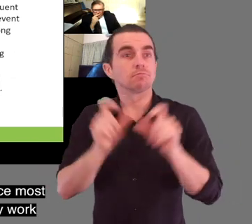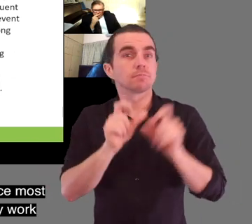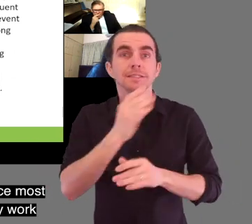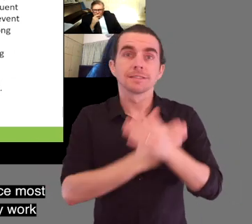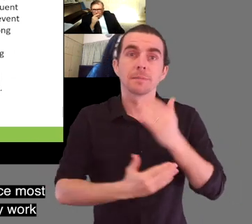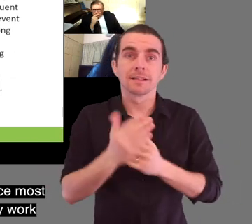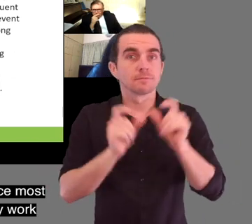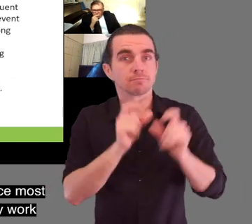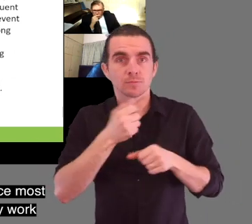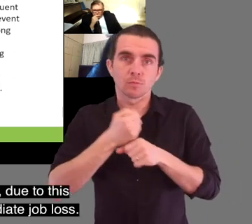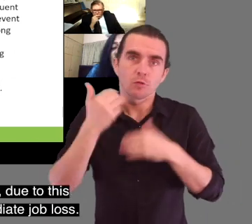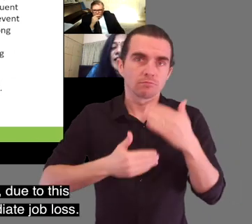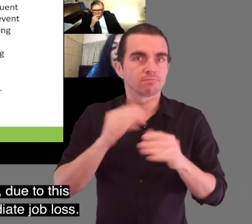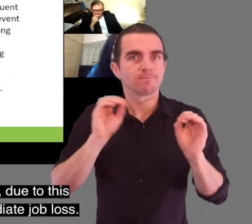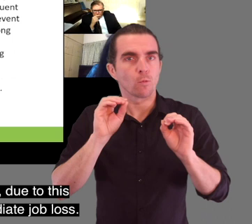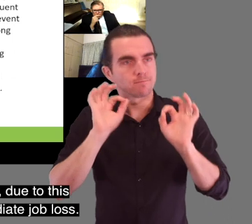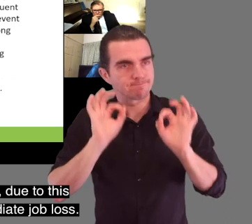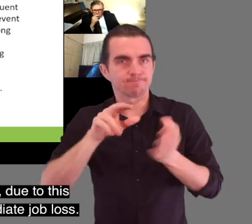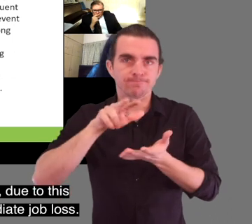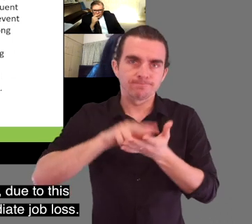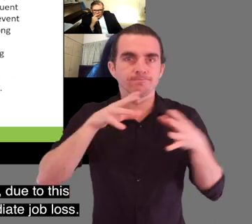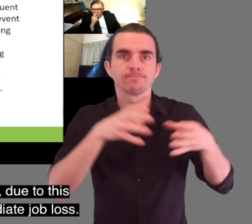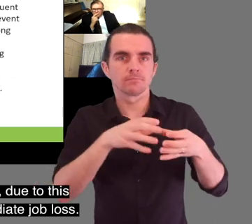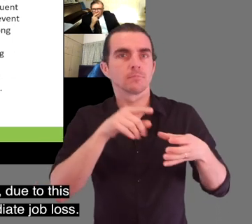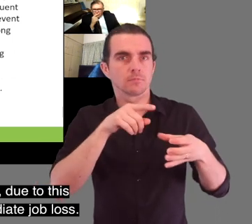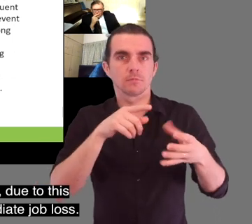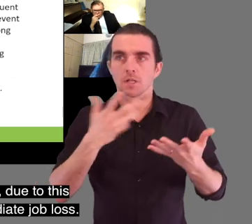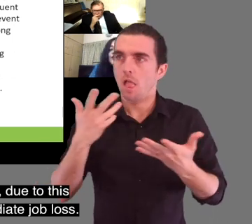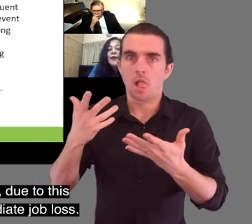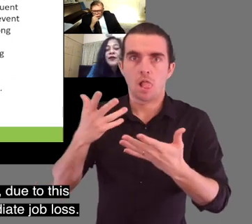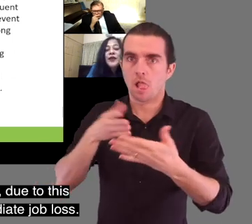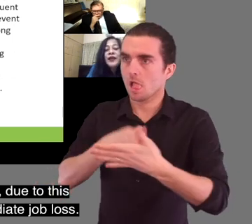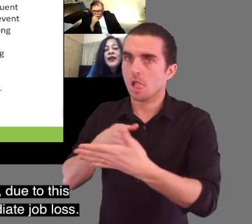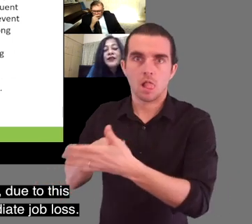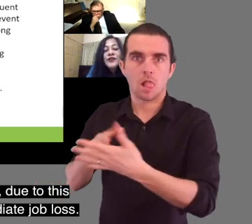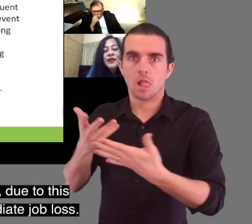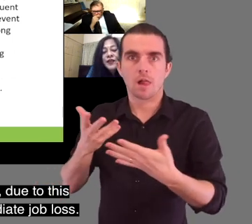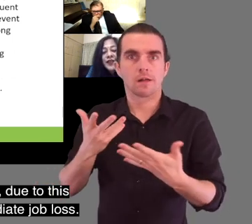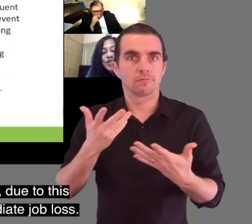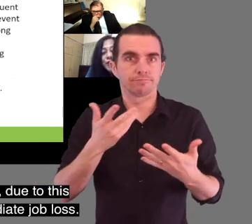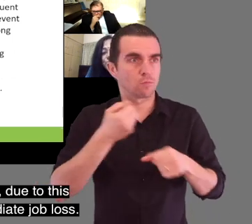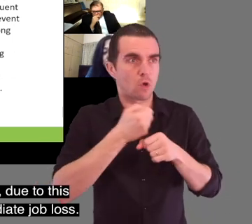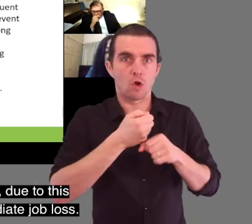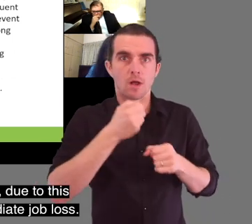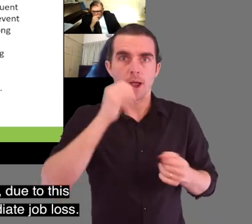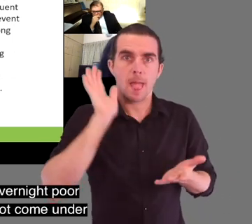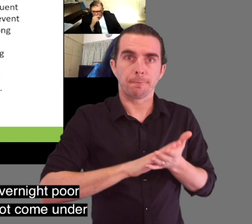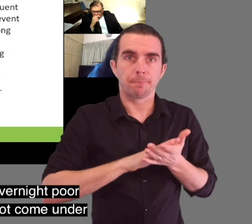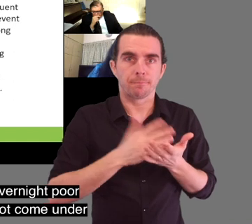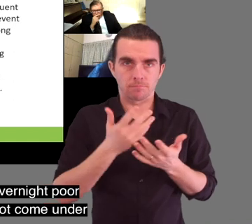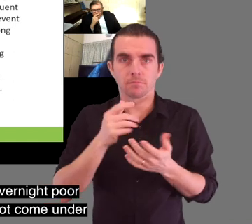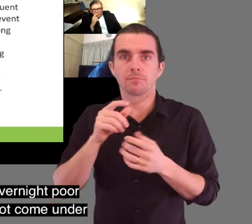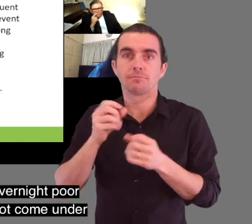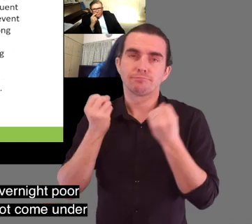most disabled people, they work in the unorganized sector. Due to this pandemic, there was immediate job loss.